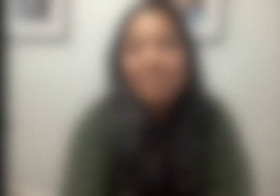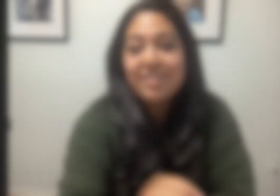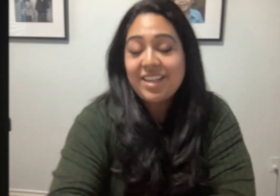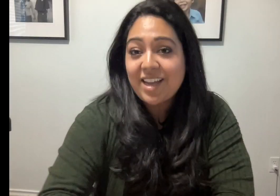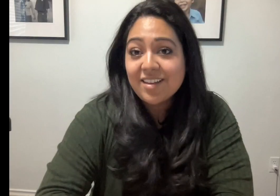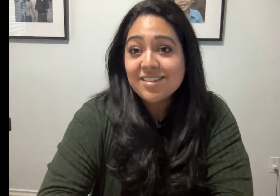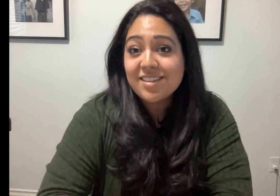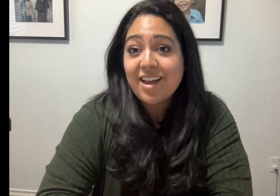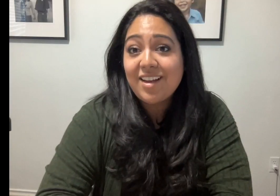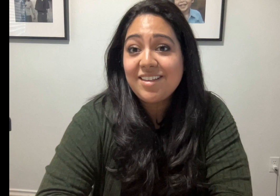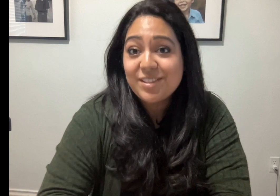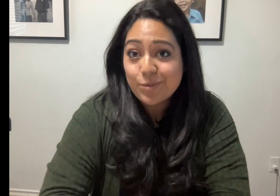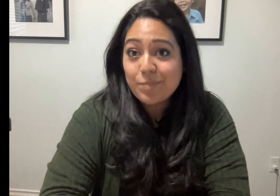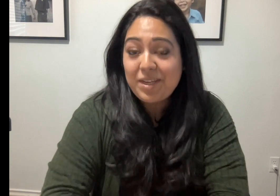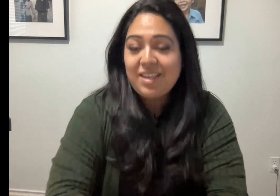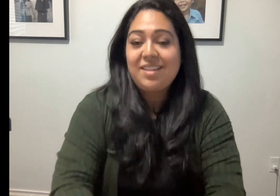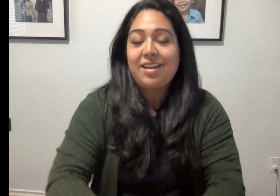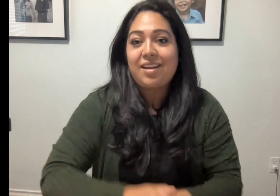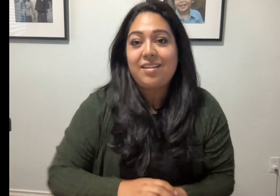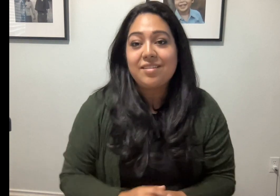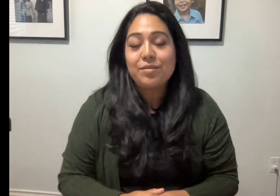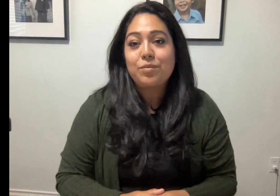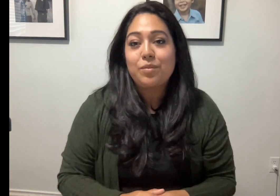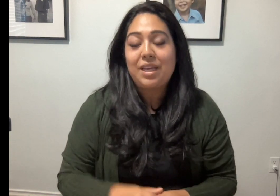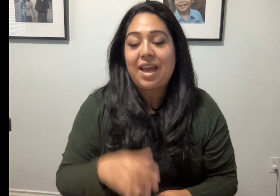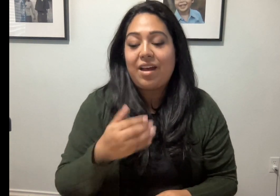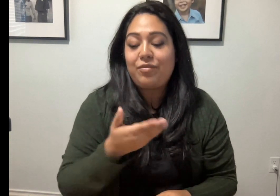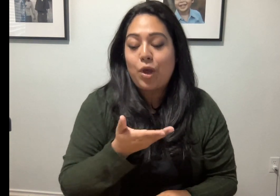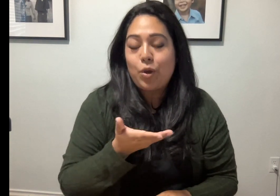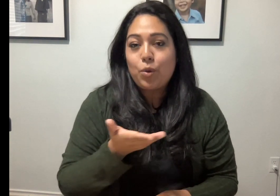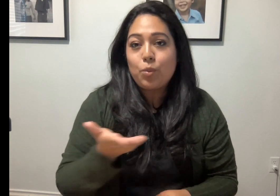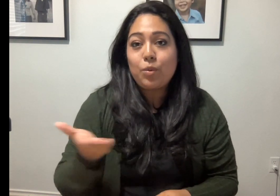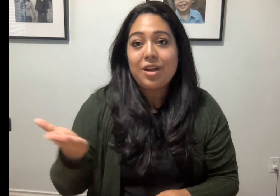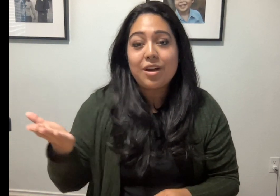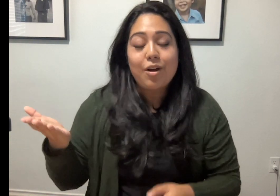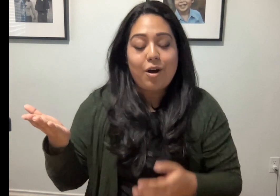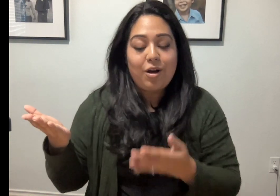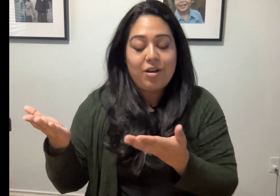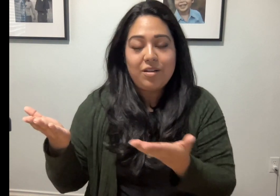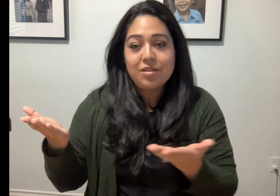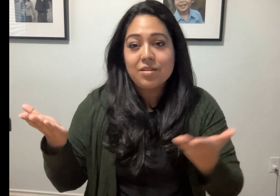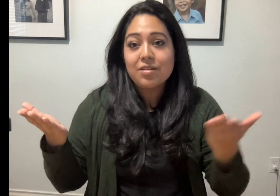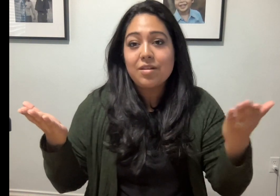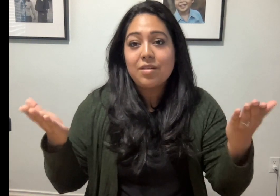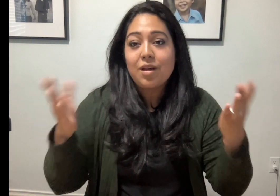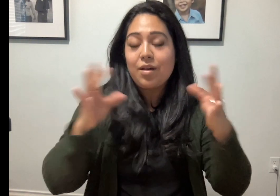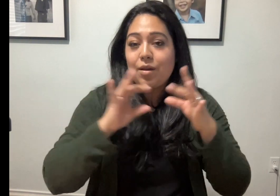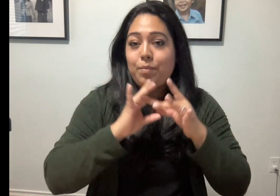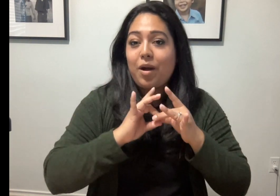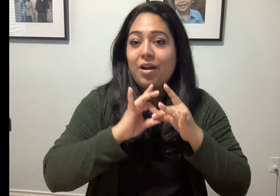The next line is a repeating line. We have, we're all a